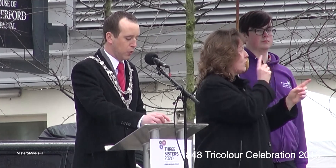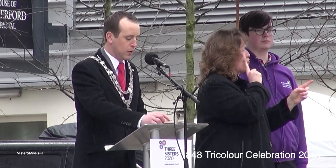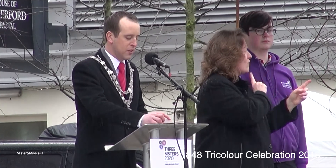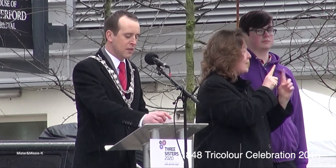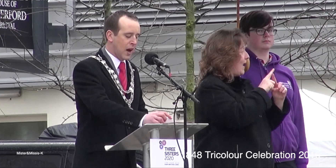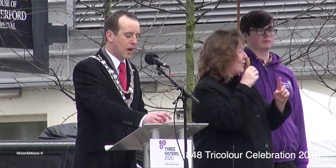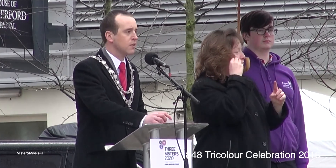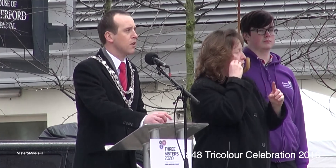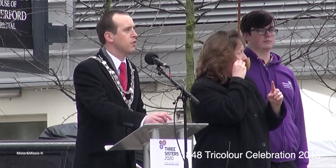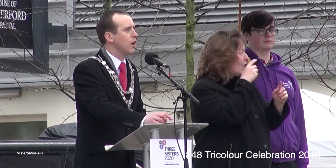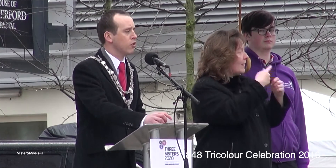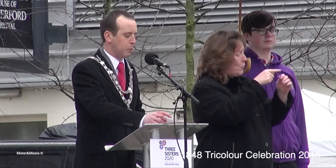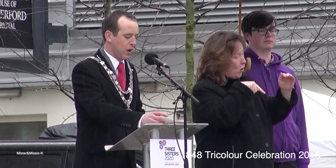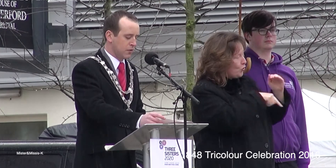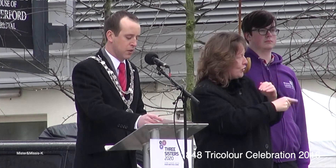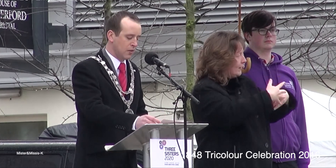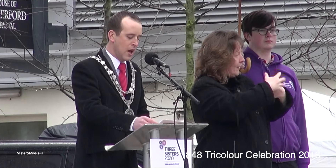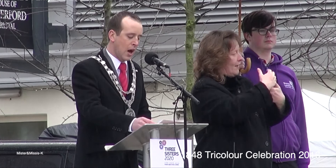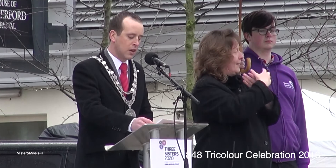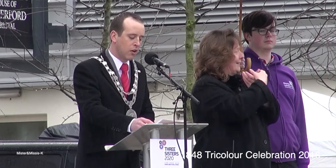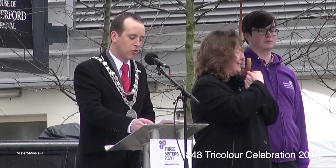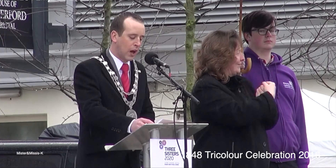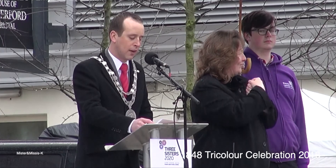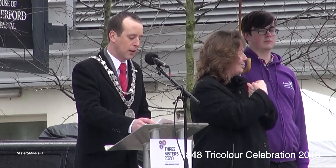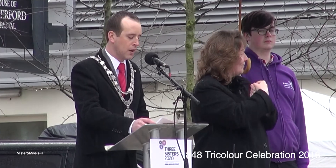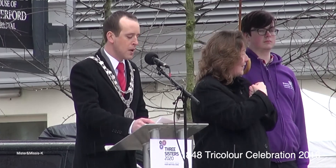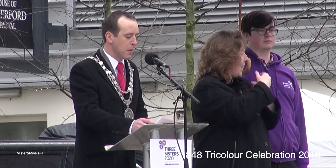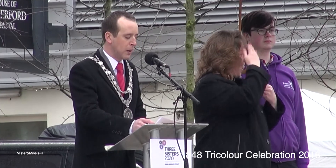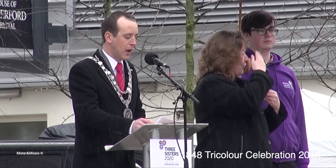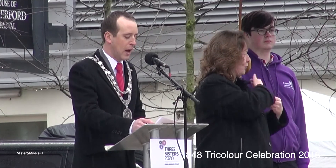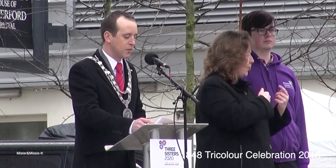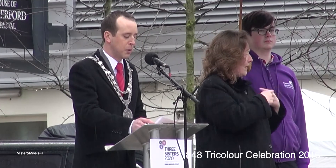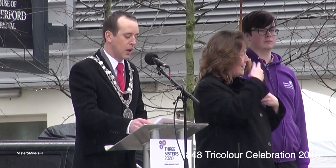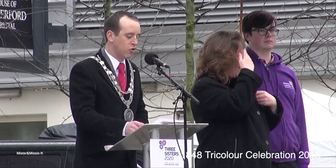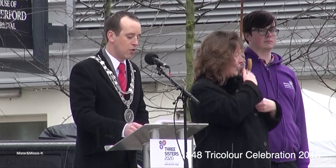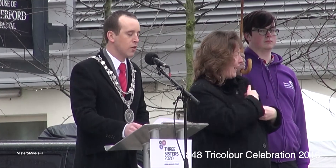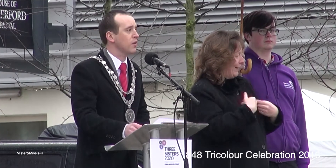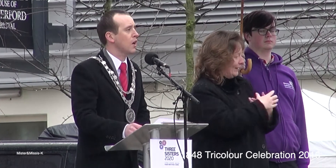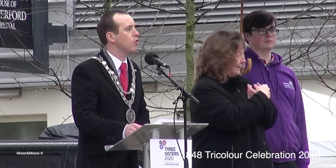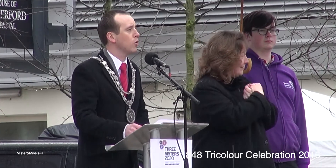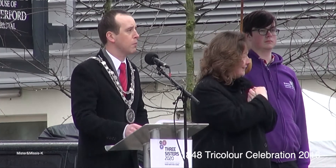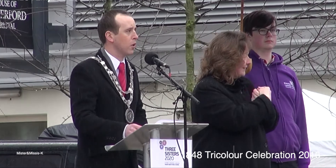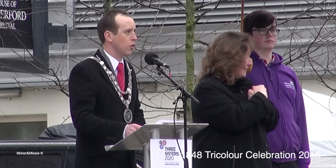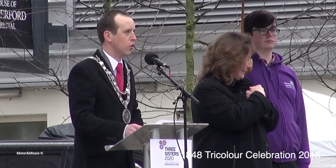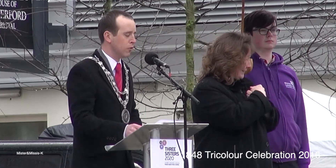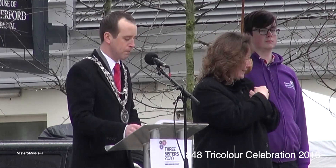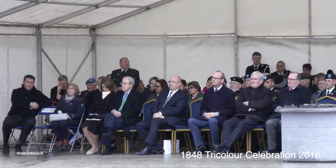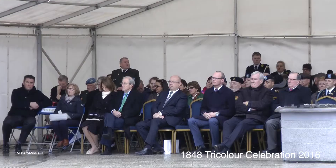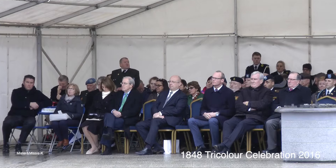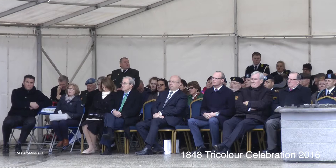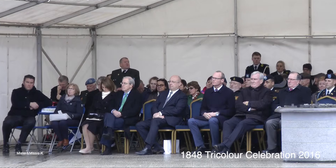its folds the hands of the Irish Protestant and the Irish Catholic may be clasped in generous and heroic